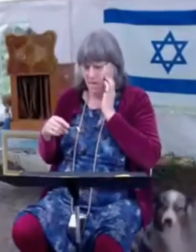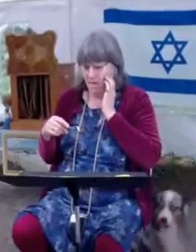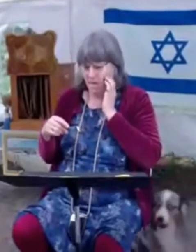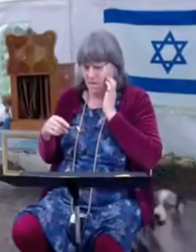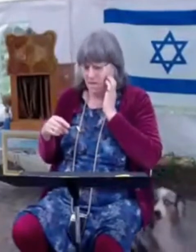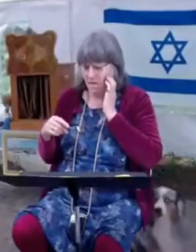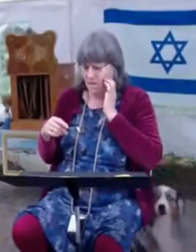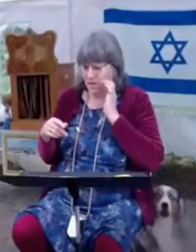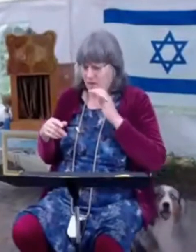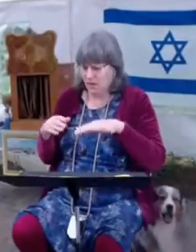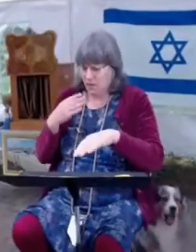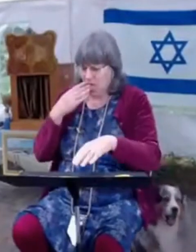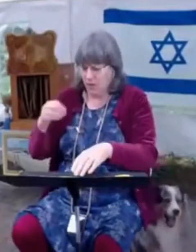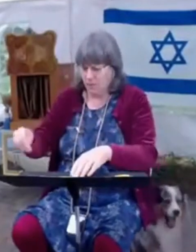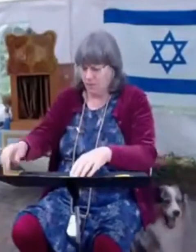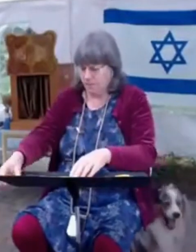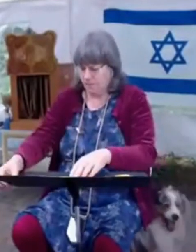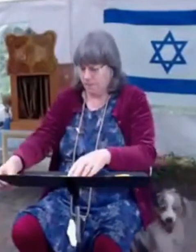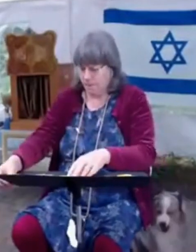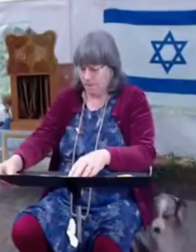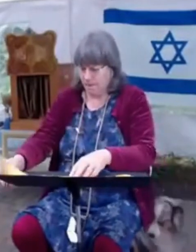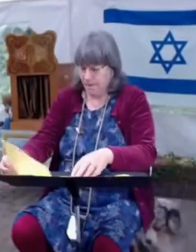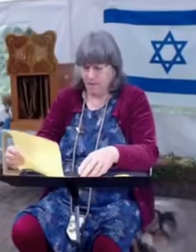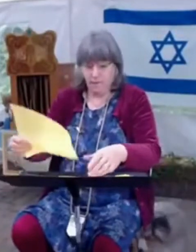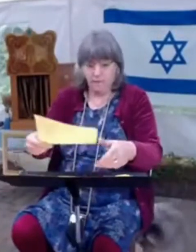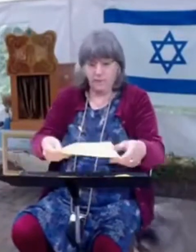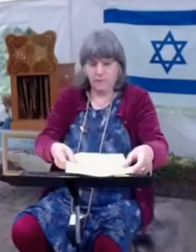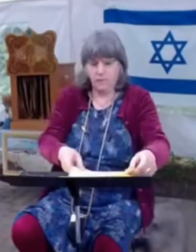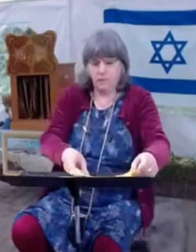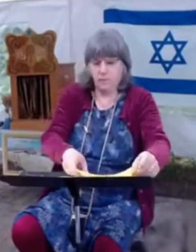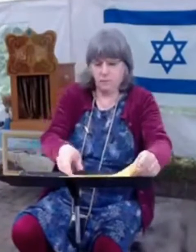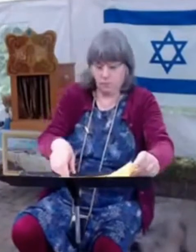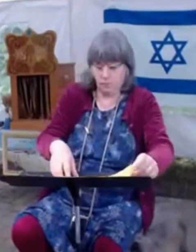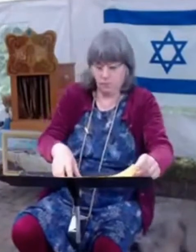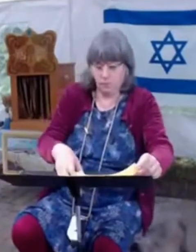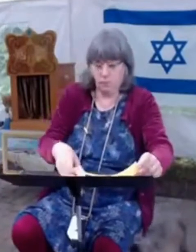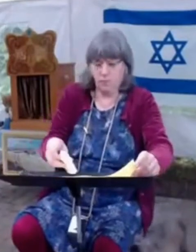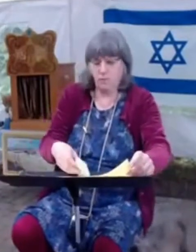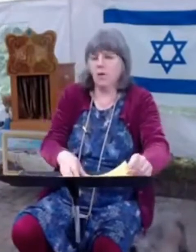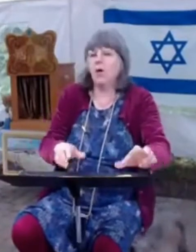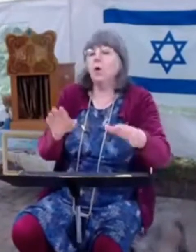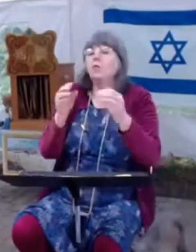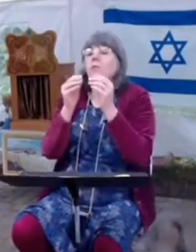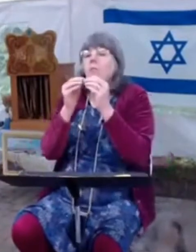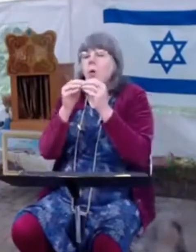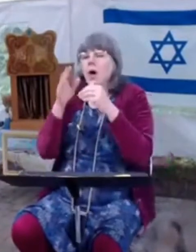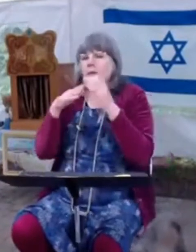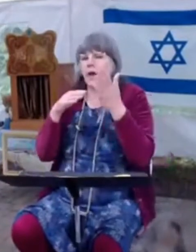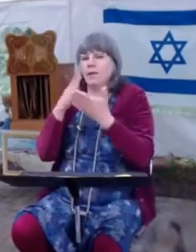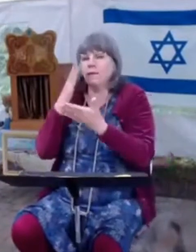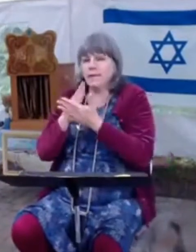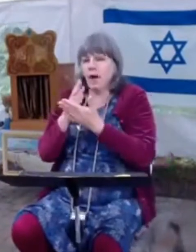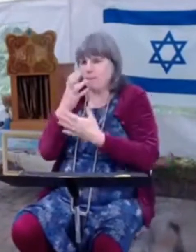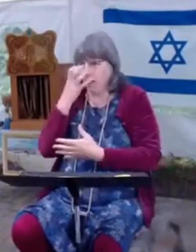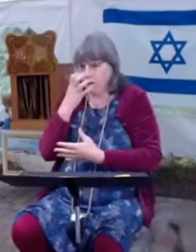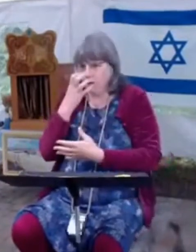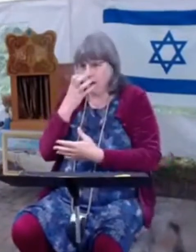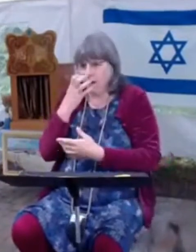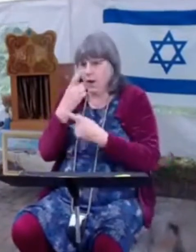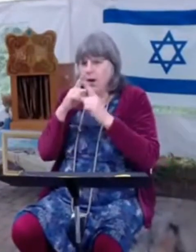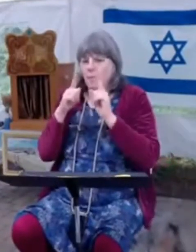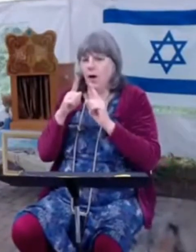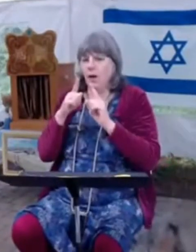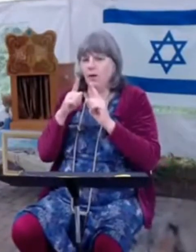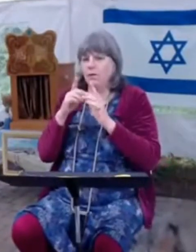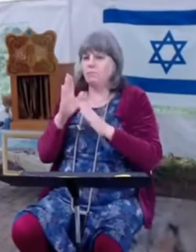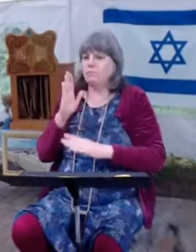and hypocritical Pharisees. Do more than resist anger, turn the other cheek, which means, really, doesn't mean to be